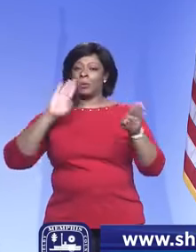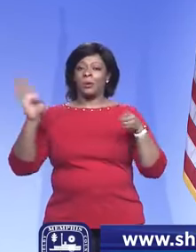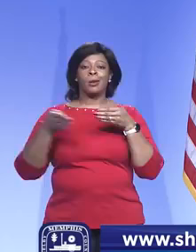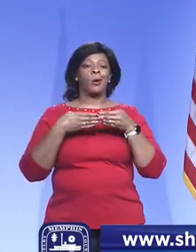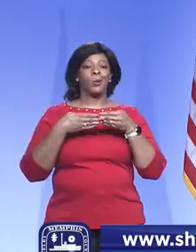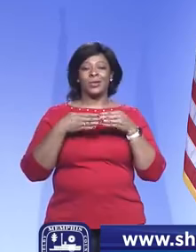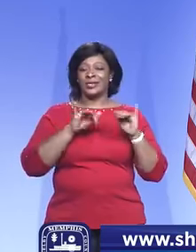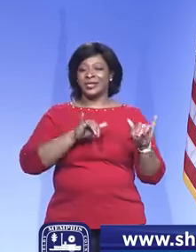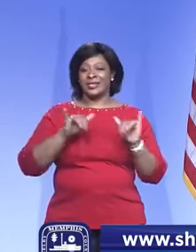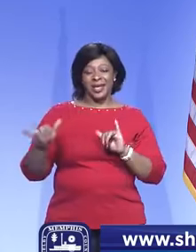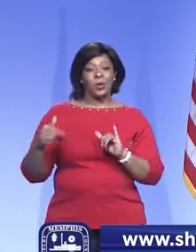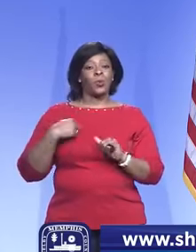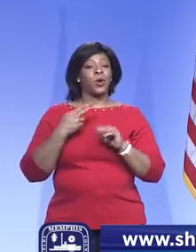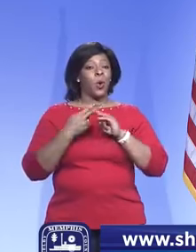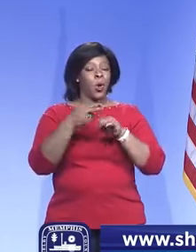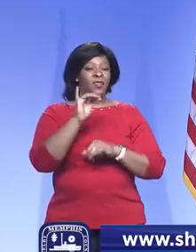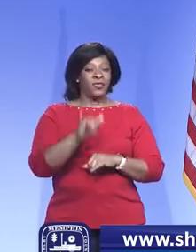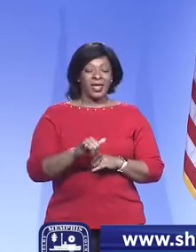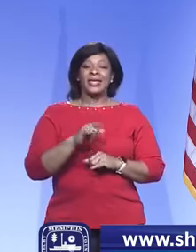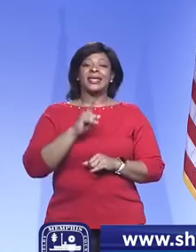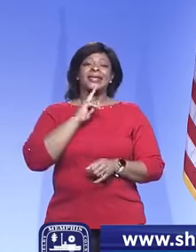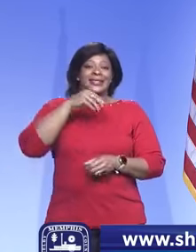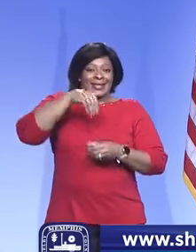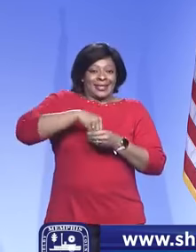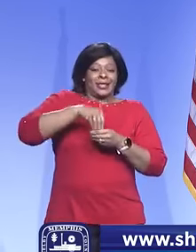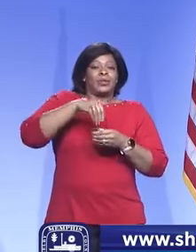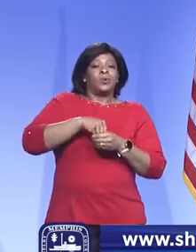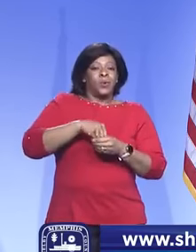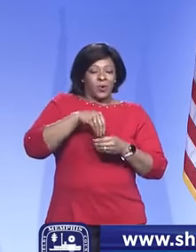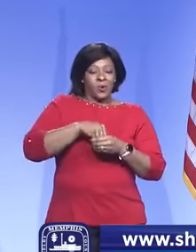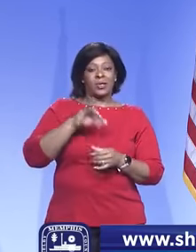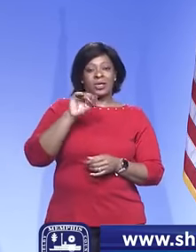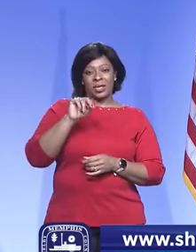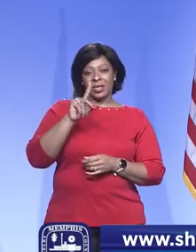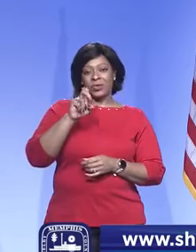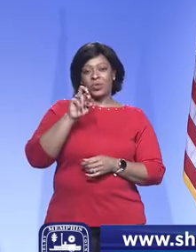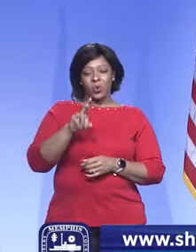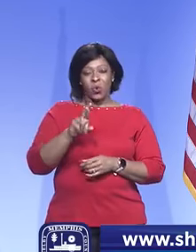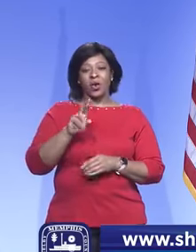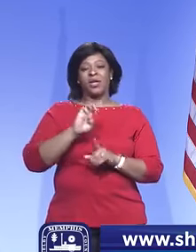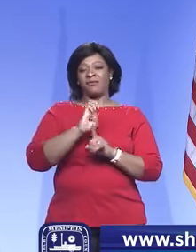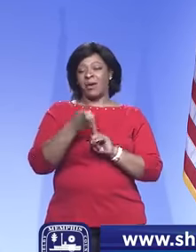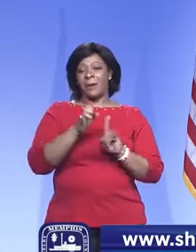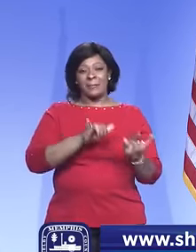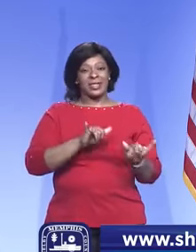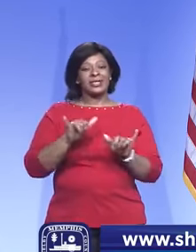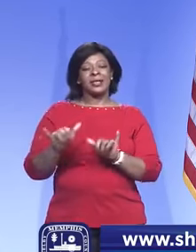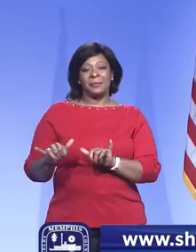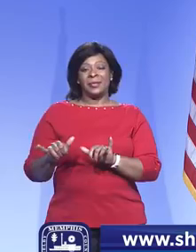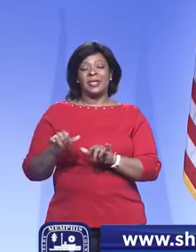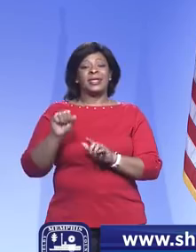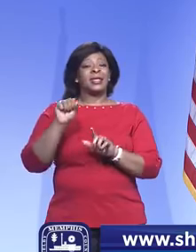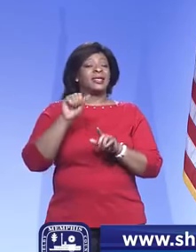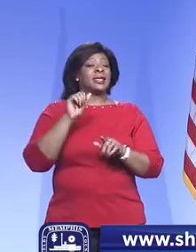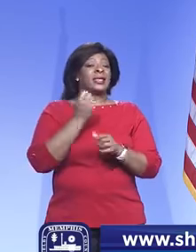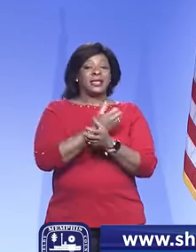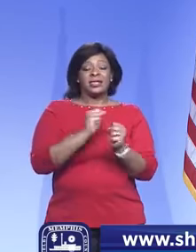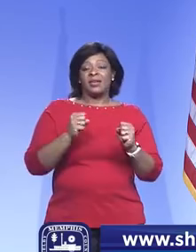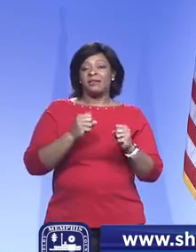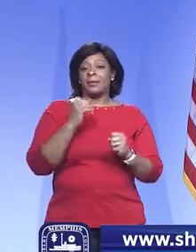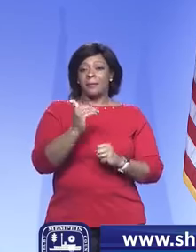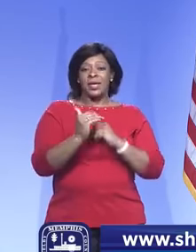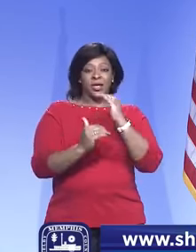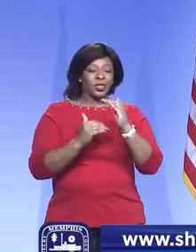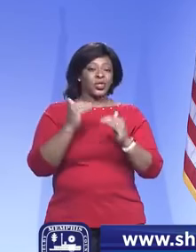environment. We consider that to be an indoor environment, and all the safety measures that are